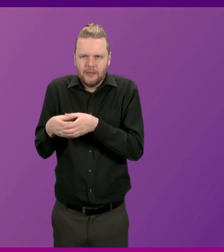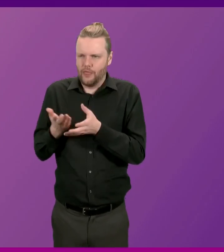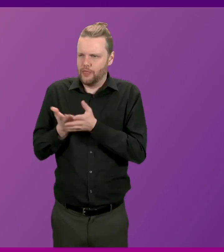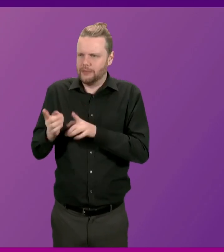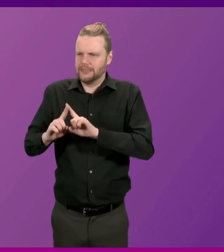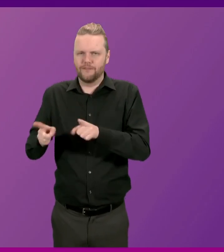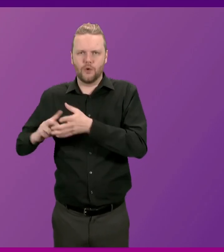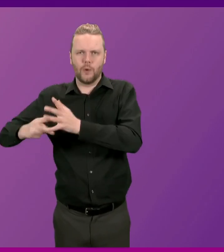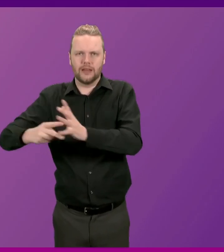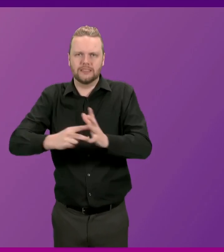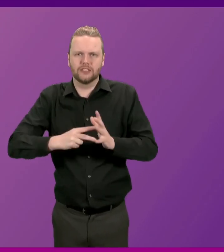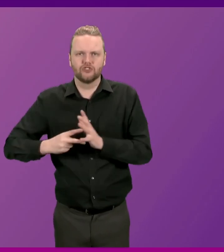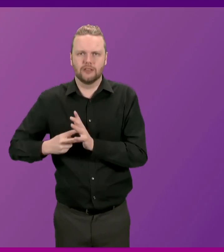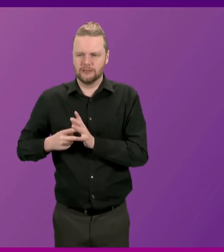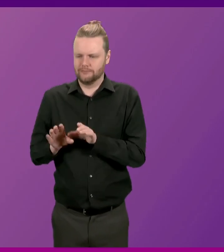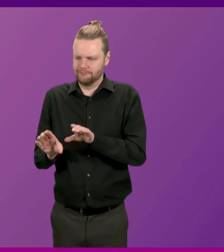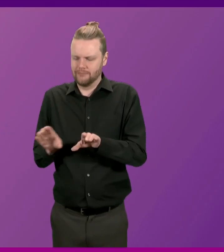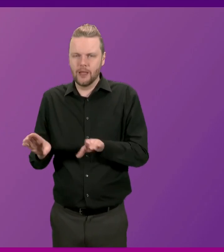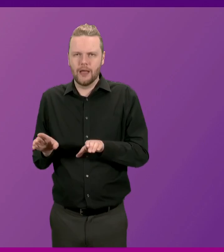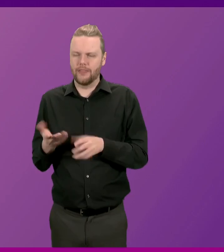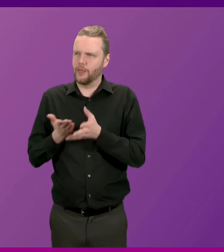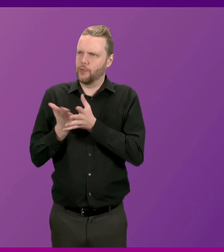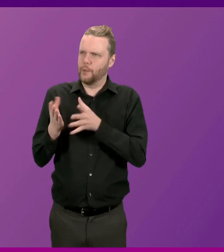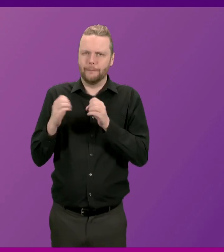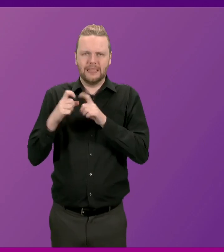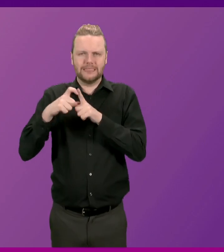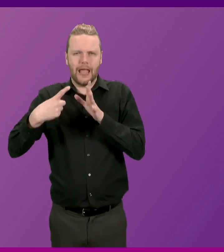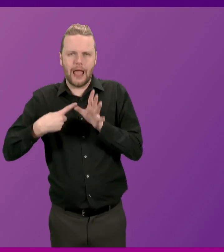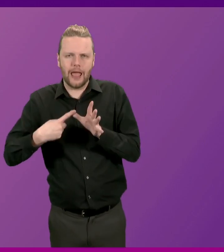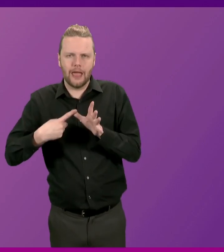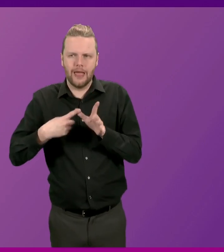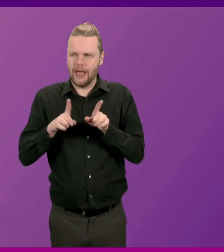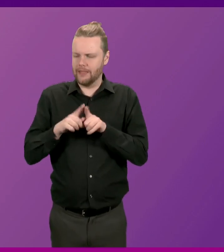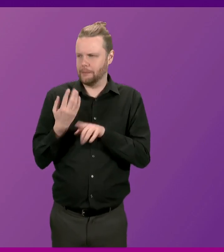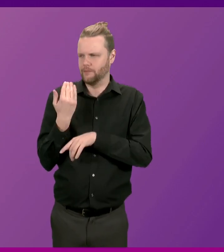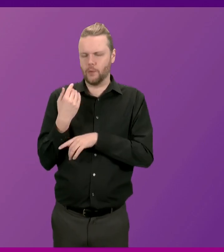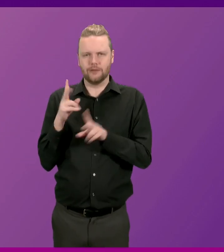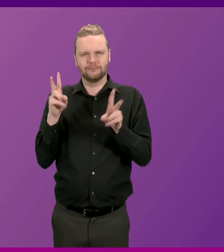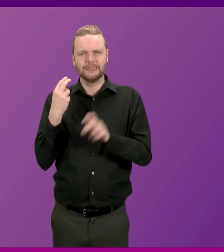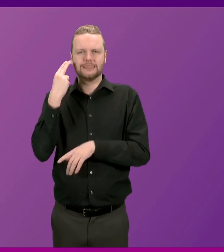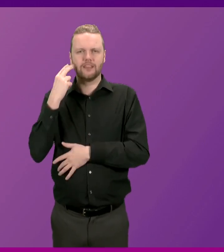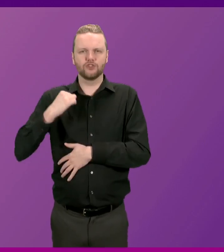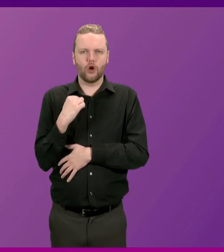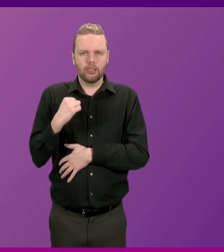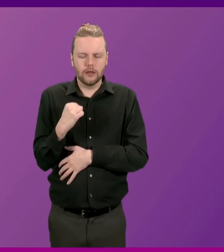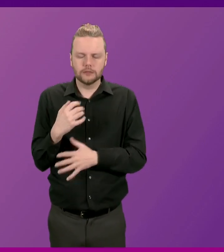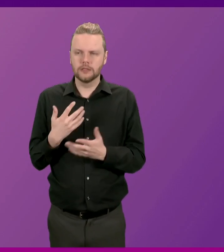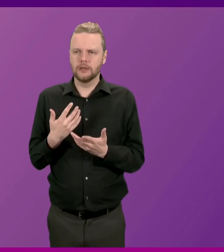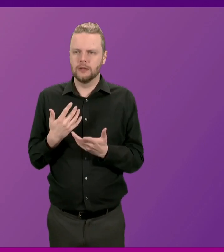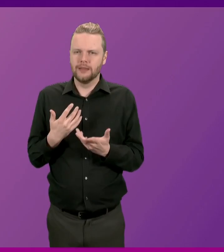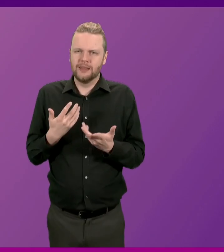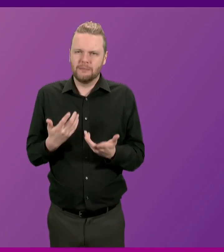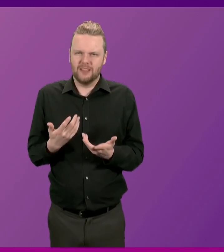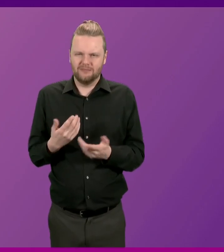different organisations, which was managed through the British Deaf Association and what was then Deaf Scotland. But it was